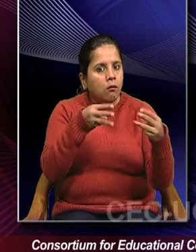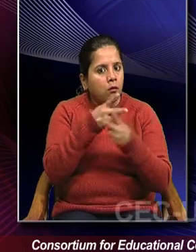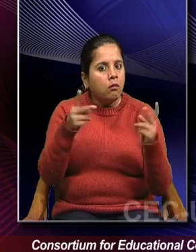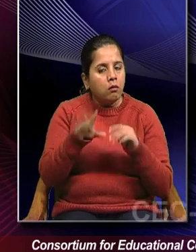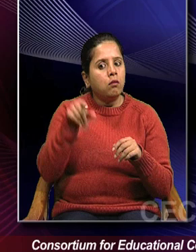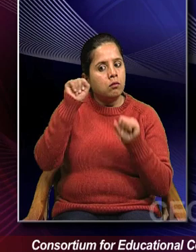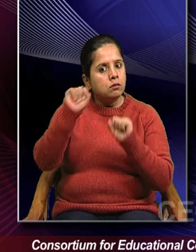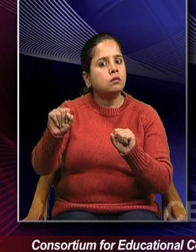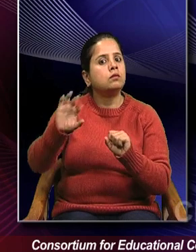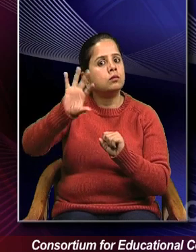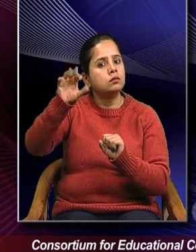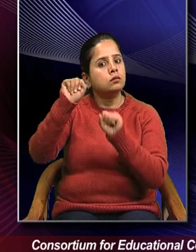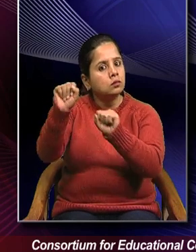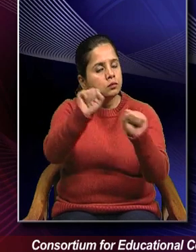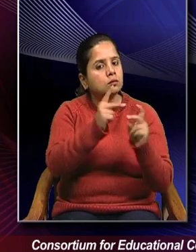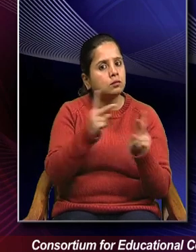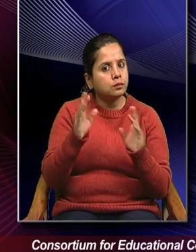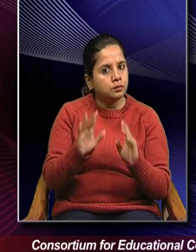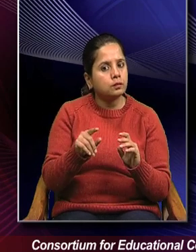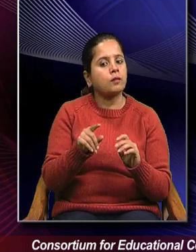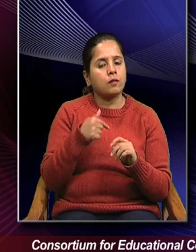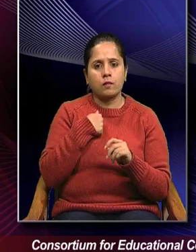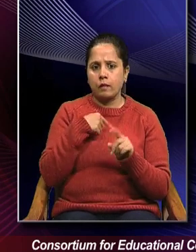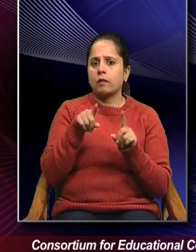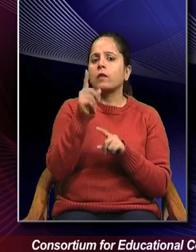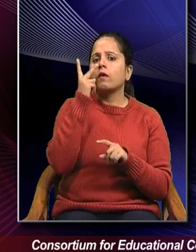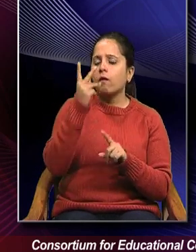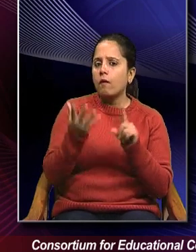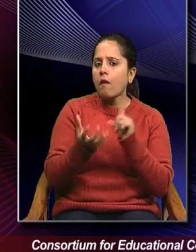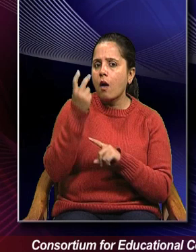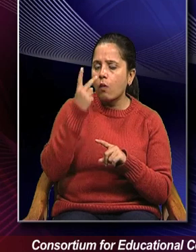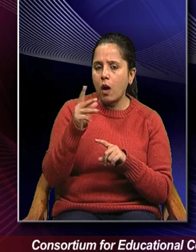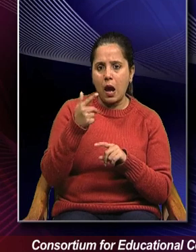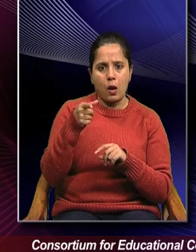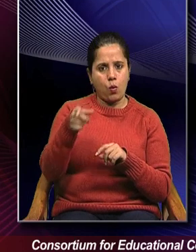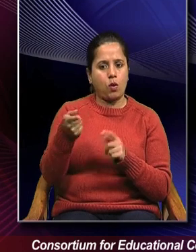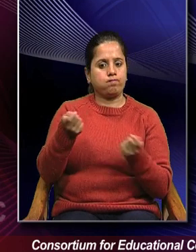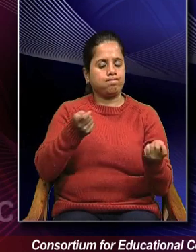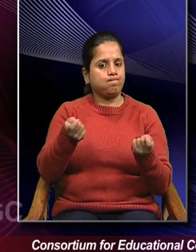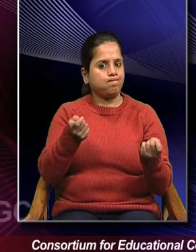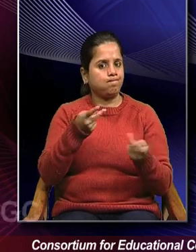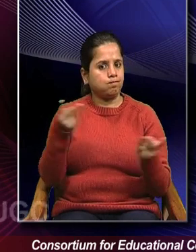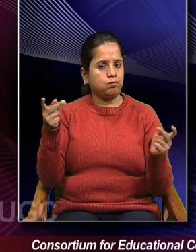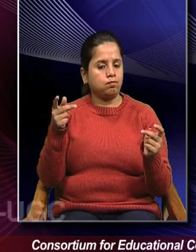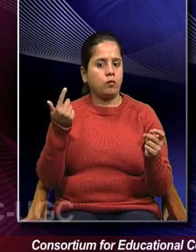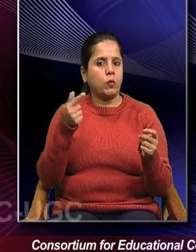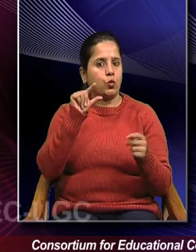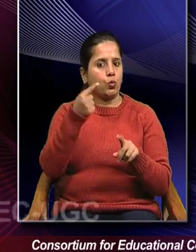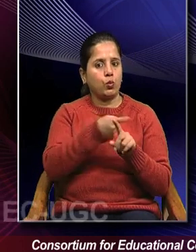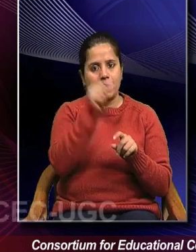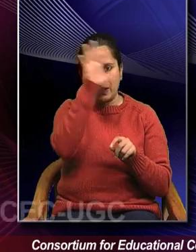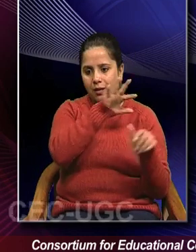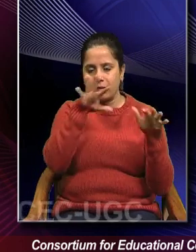their home as well. And we find that how this kind of a dominance of Britain in